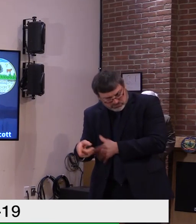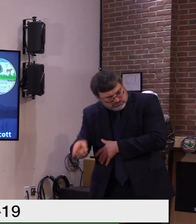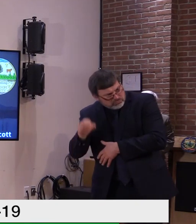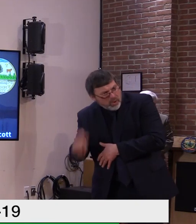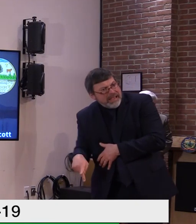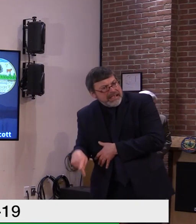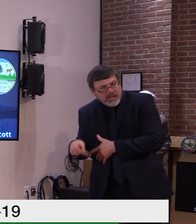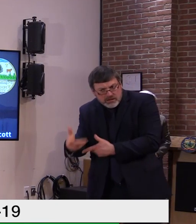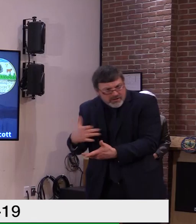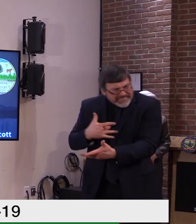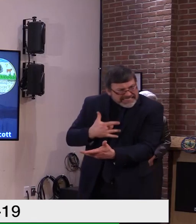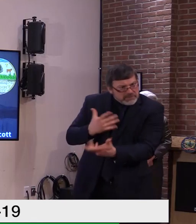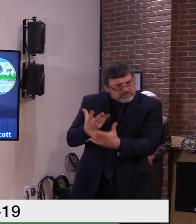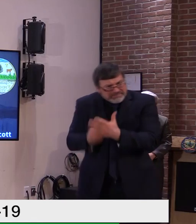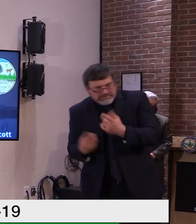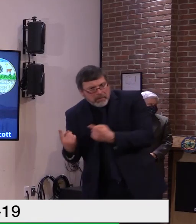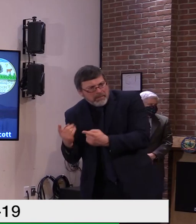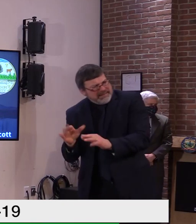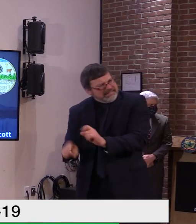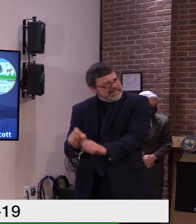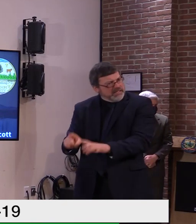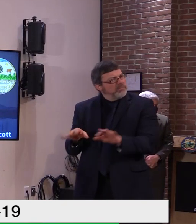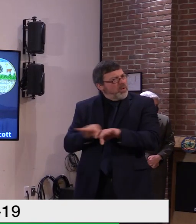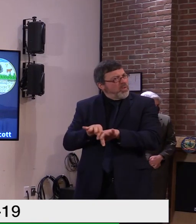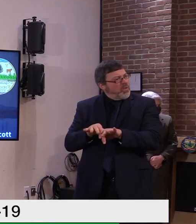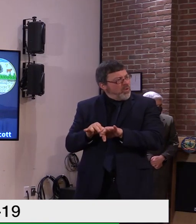any ways that are possible and safe.